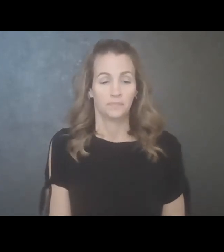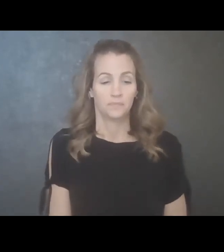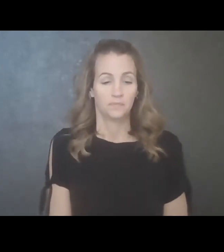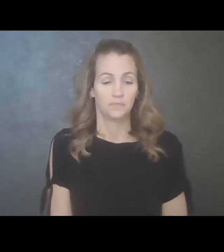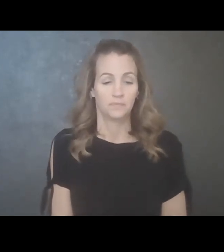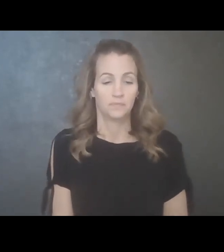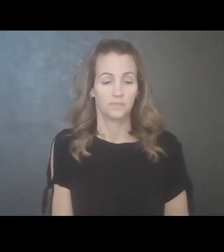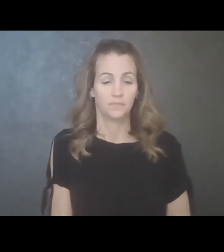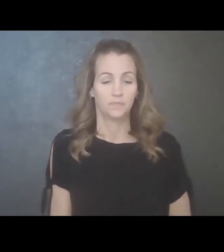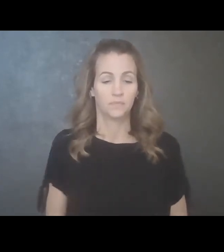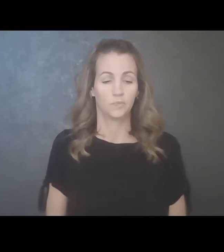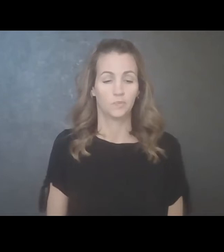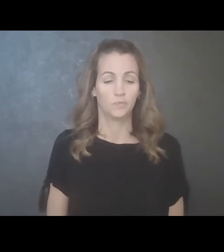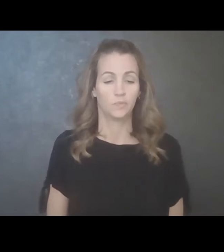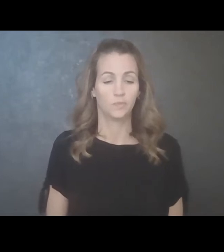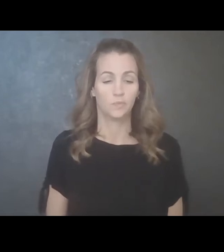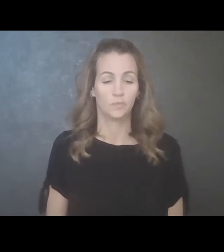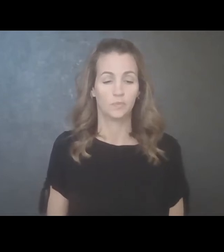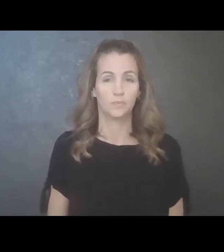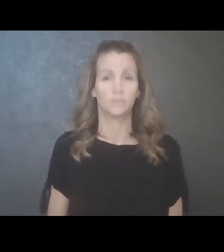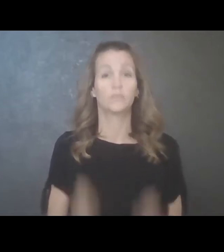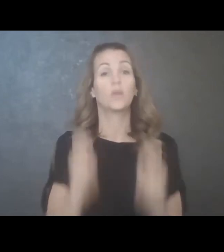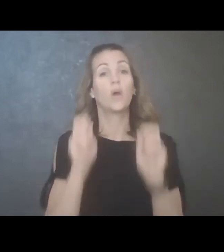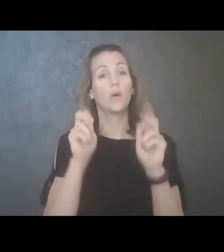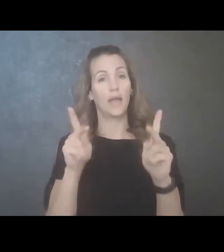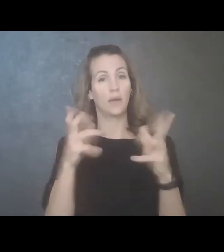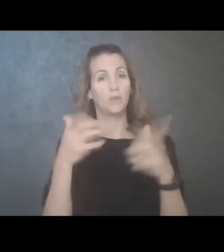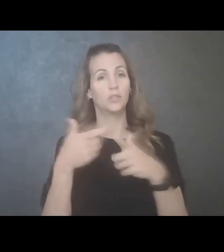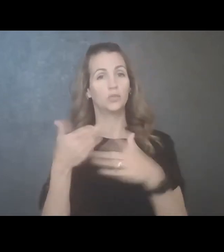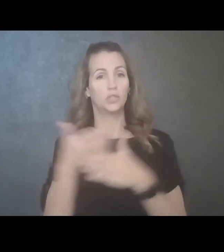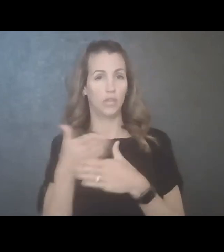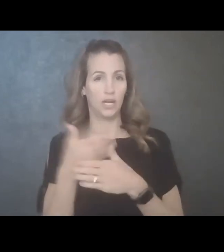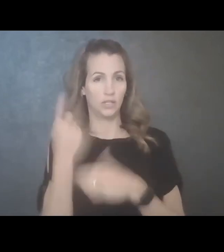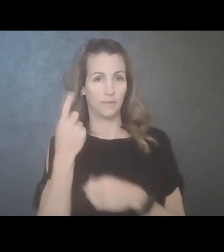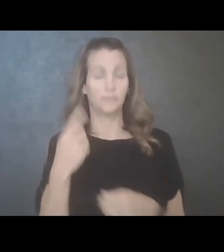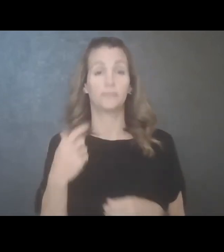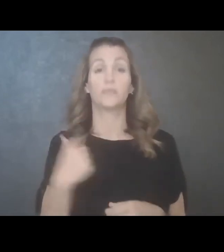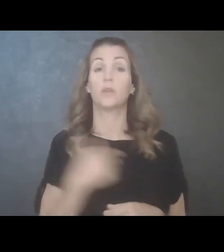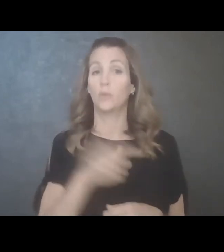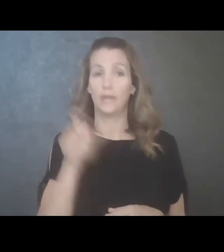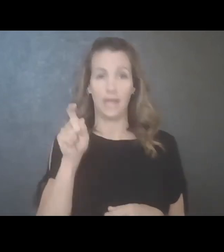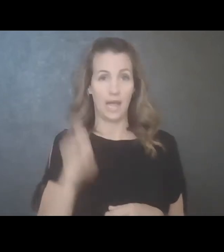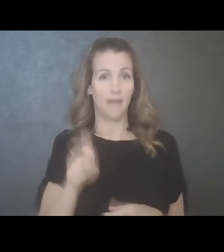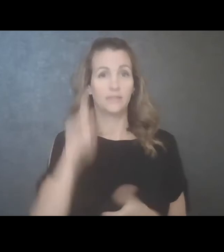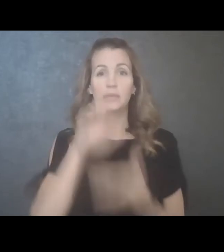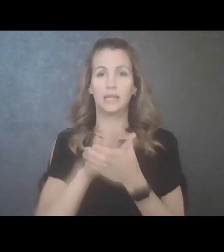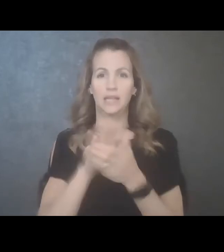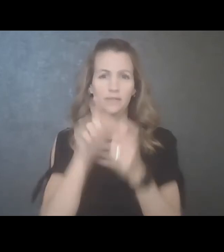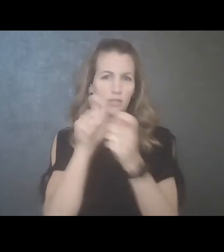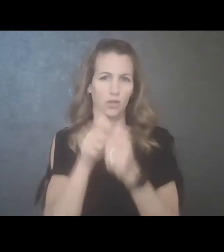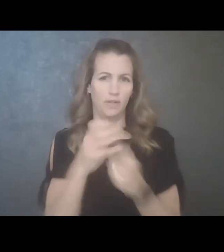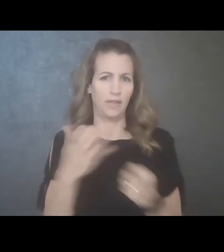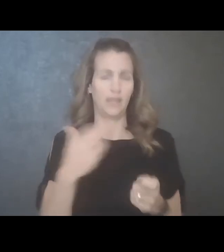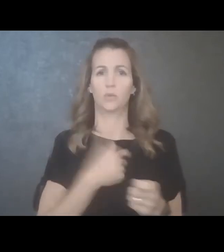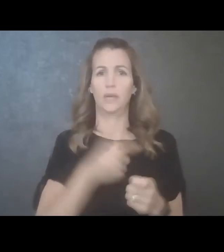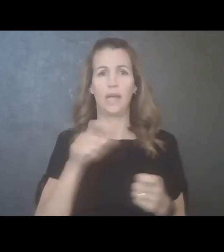I want to share something with you. As I said, as a magician, we have to believe certain things. We have to take that first step. We have to